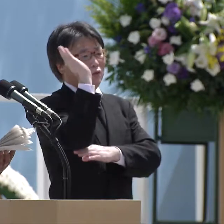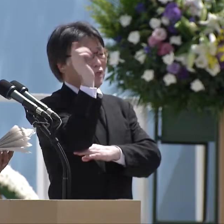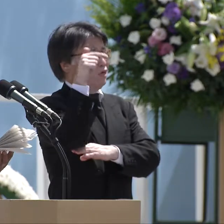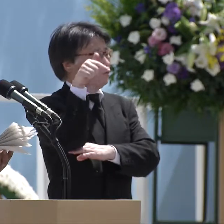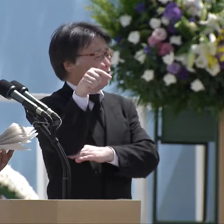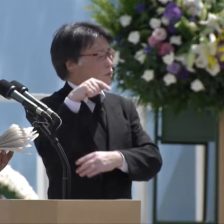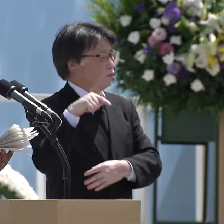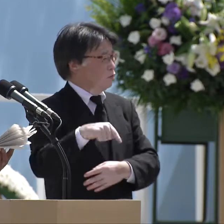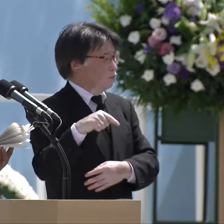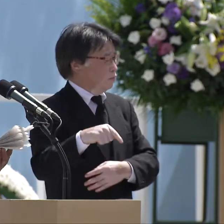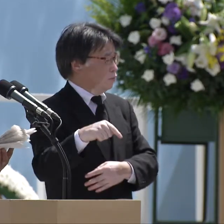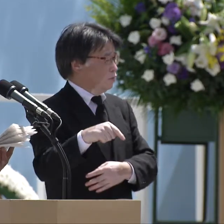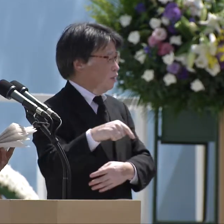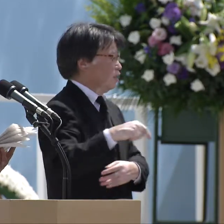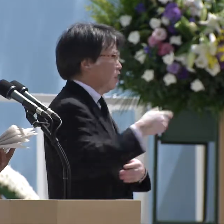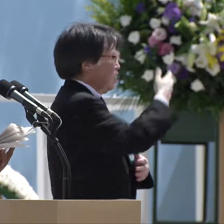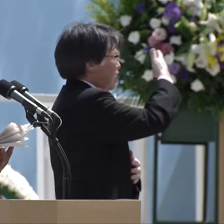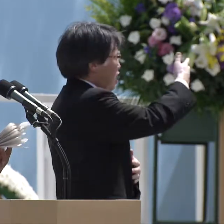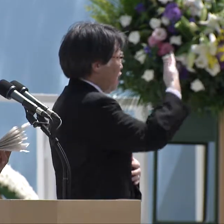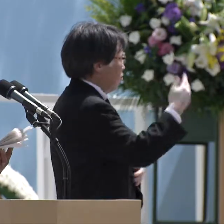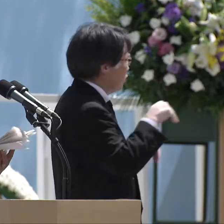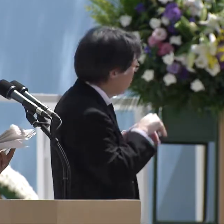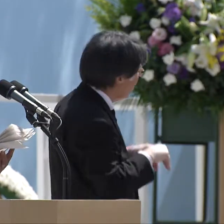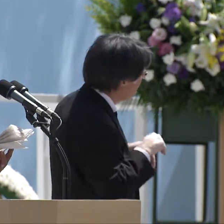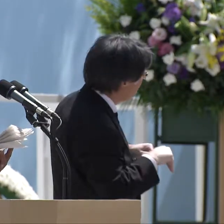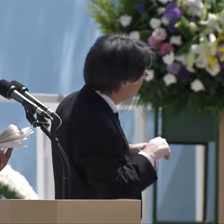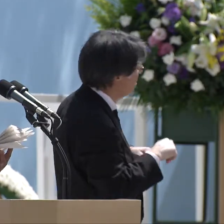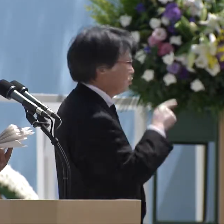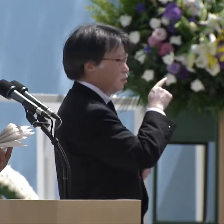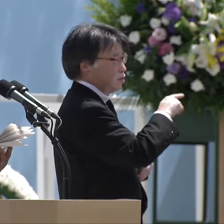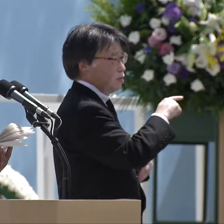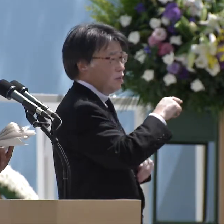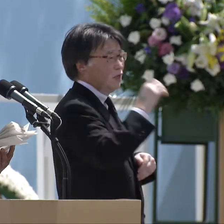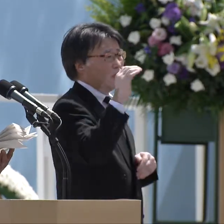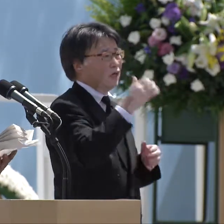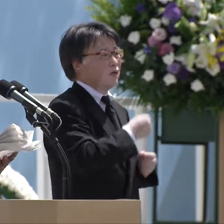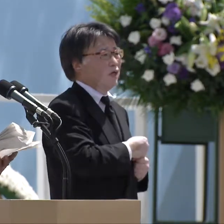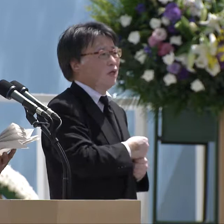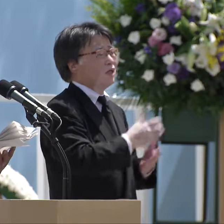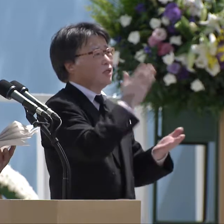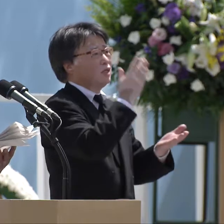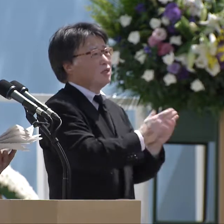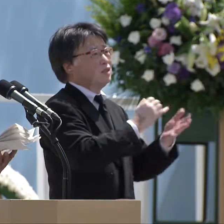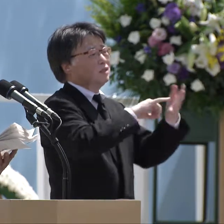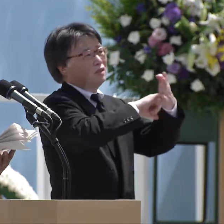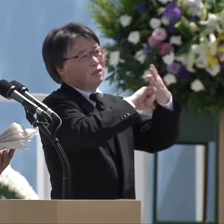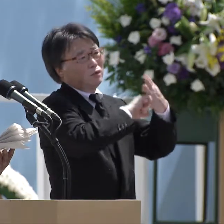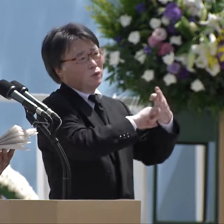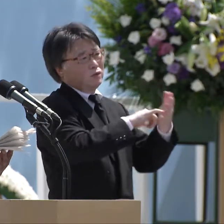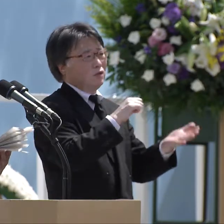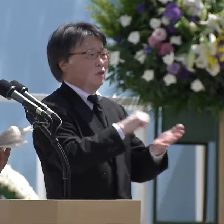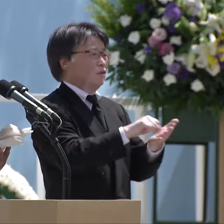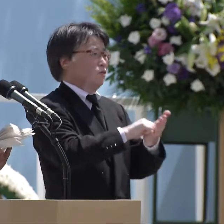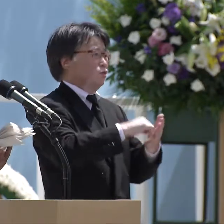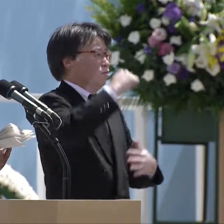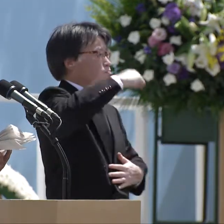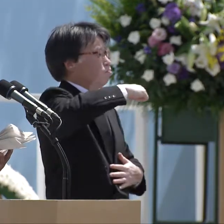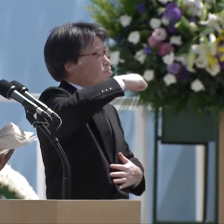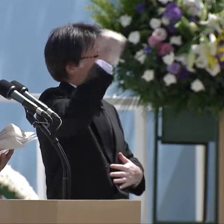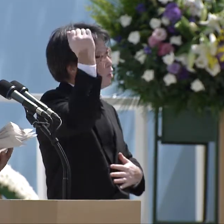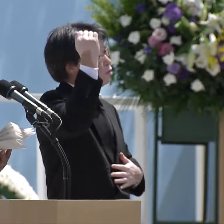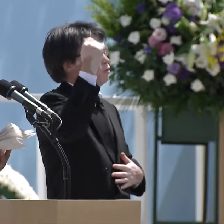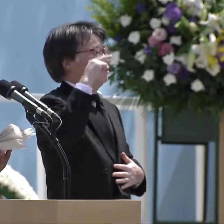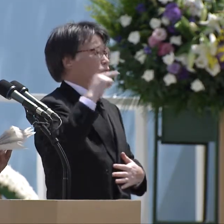know best of the suffering of the hibakusha and of the inhumane nature of nuclear weapons, will be acting in line with the will of